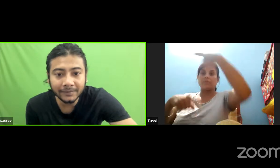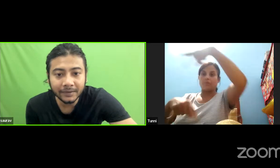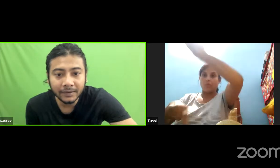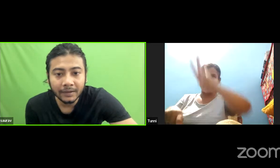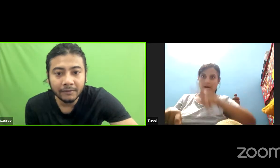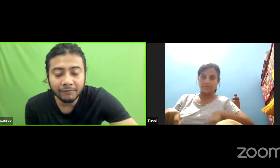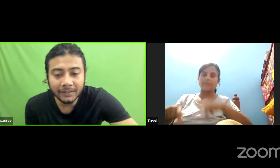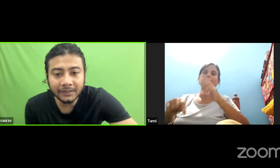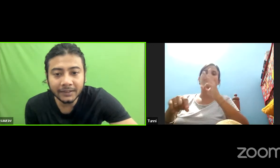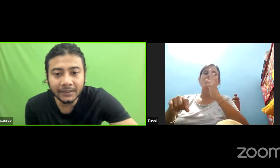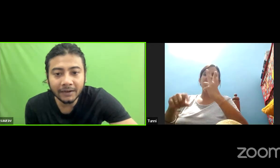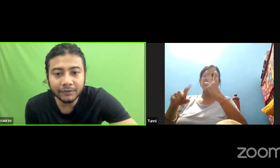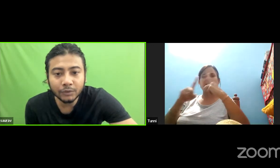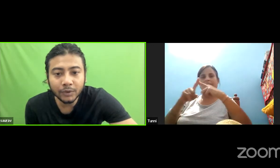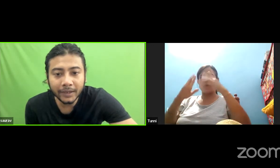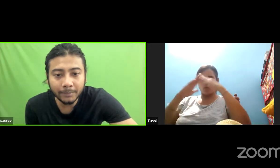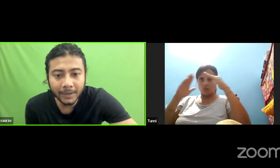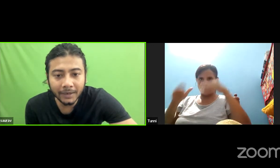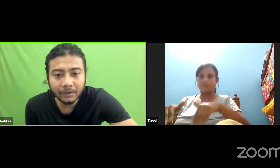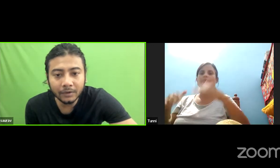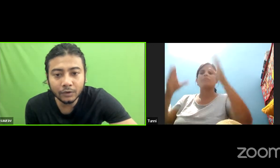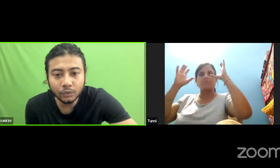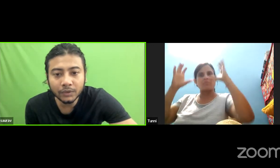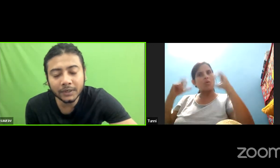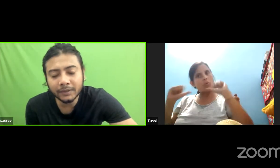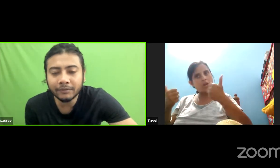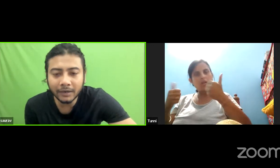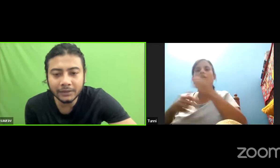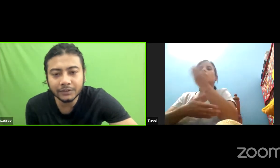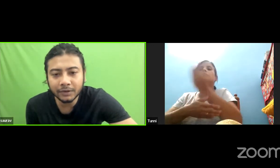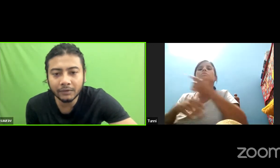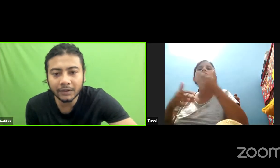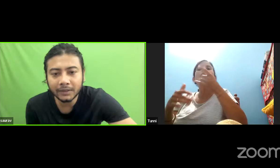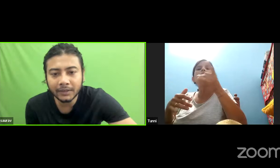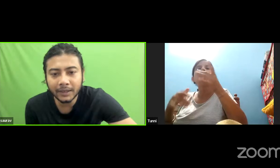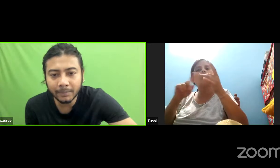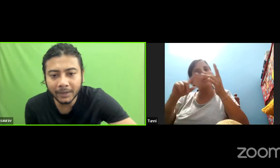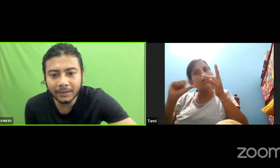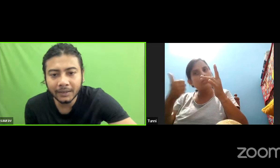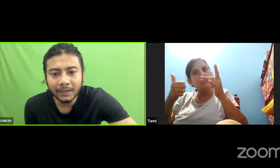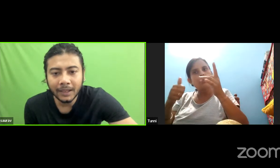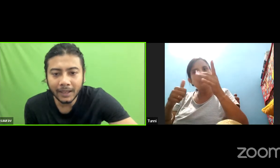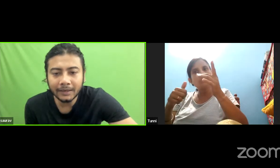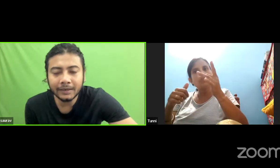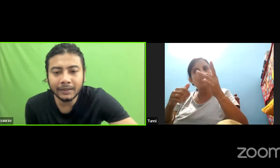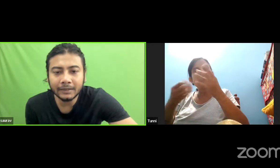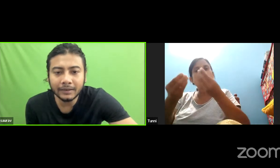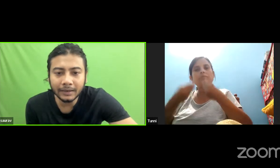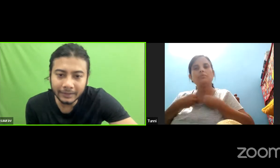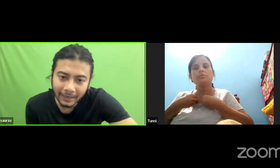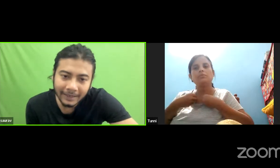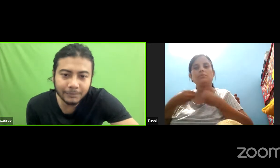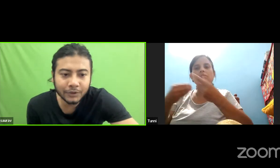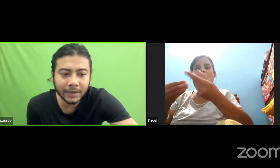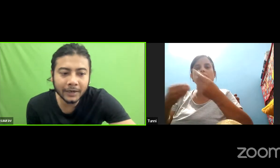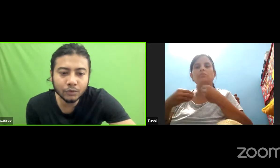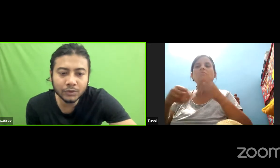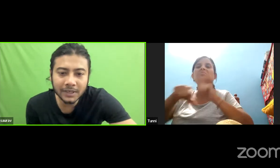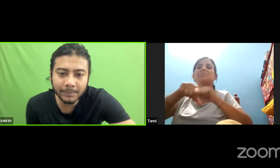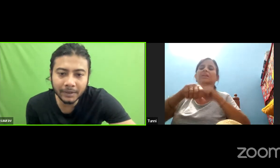workplace. 1:30 afternoon I come back. 2:30, 1ish, 1:30 I come back, and that time can I do the japa